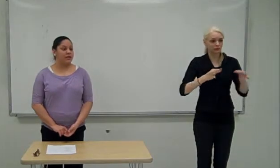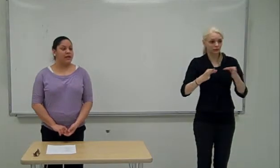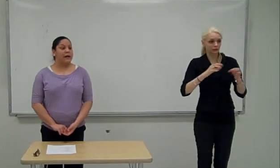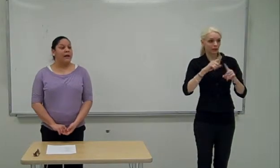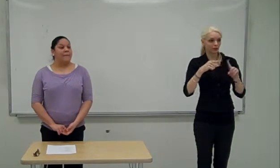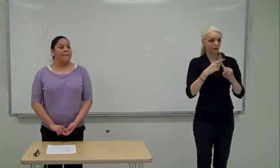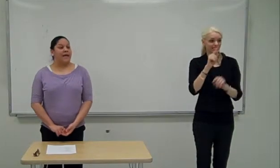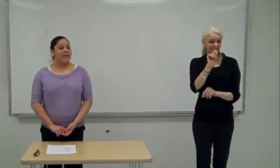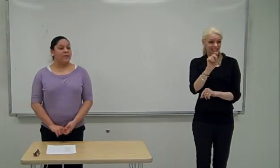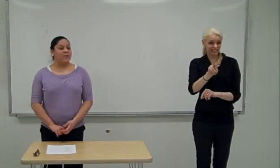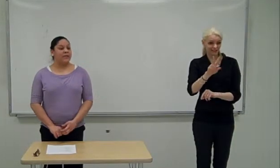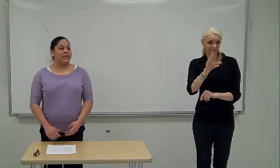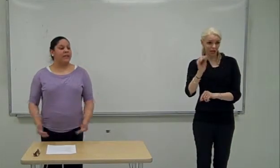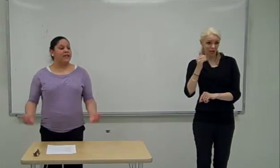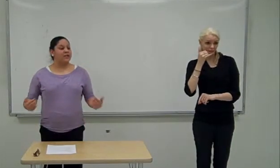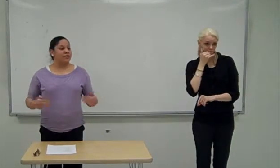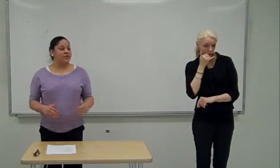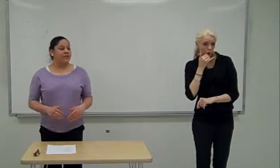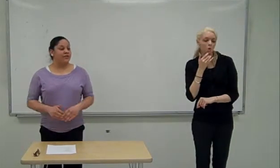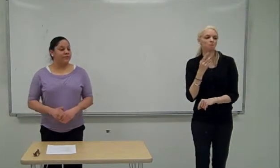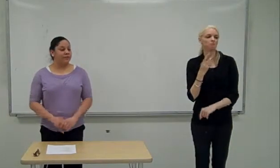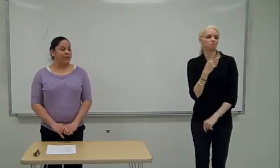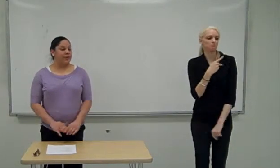usage. Patients, when they're